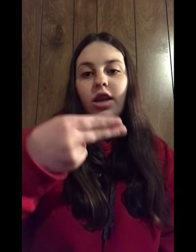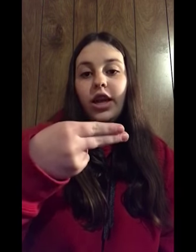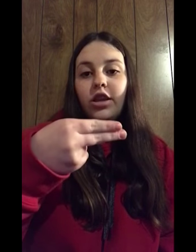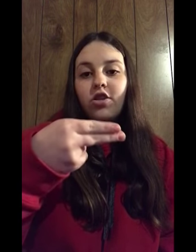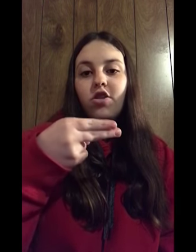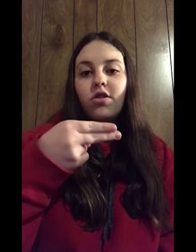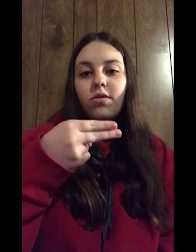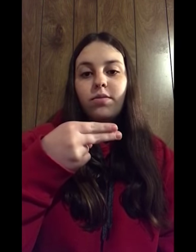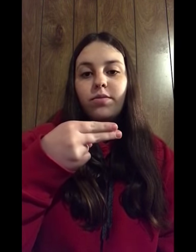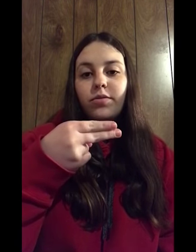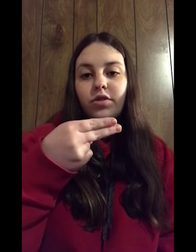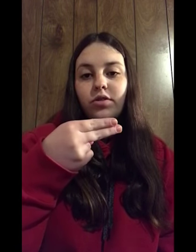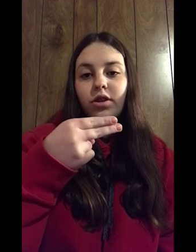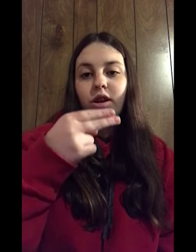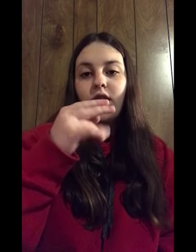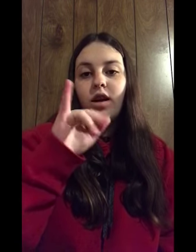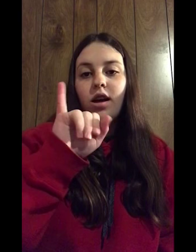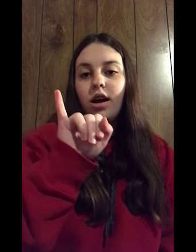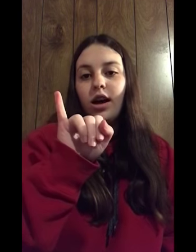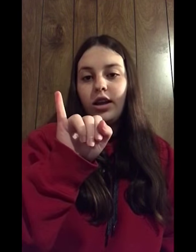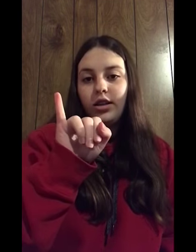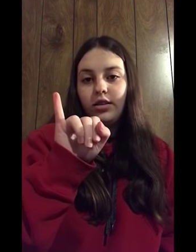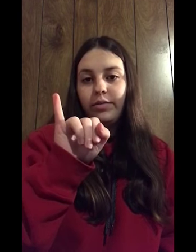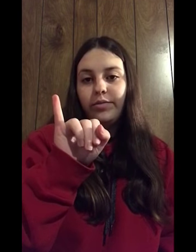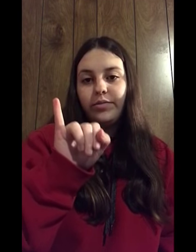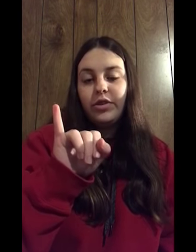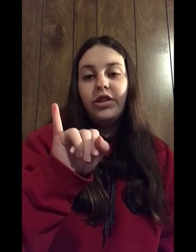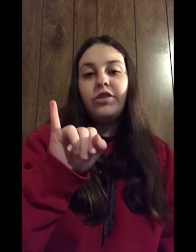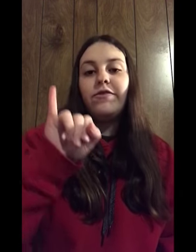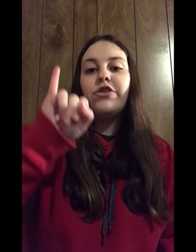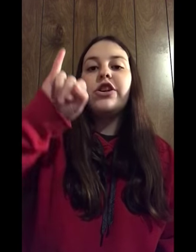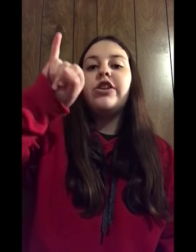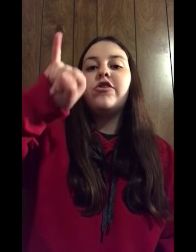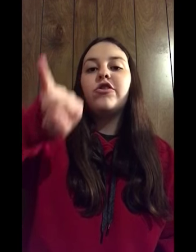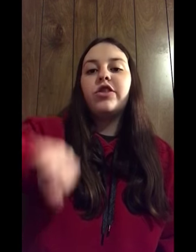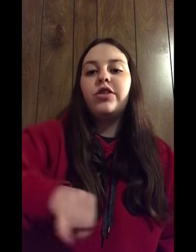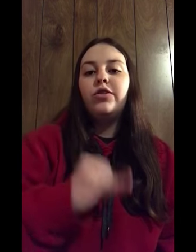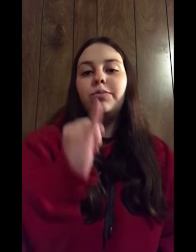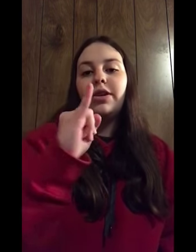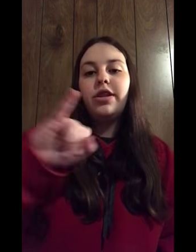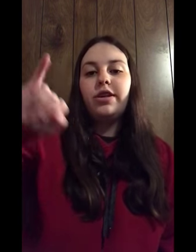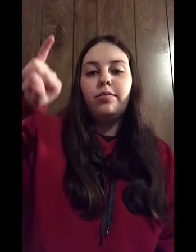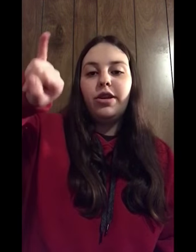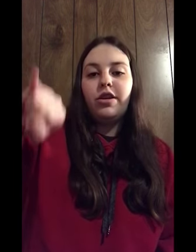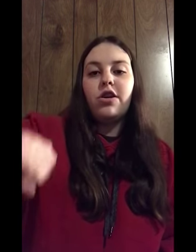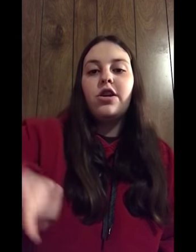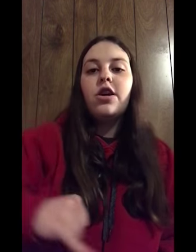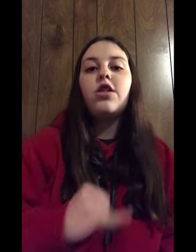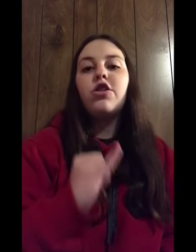H. I. And then for J, you're just gonna loop it like you're making a